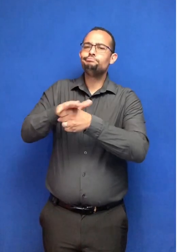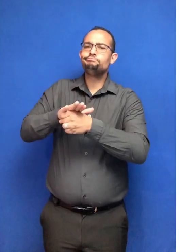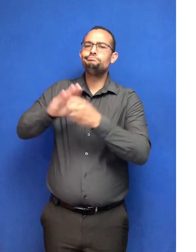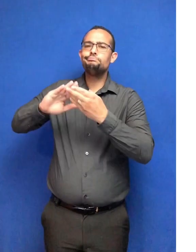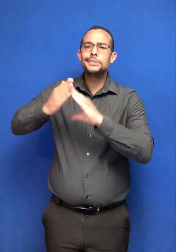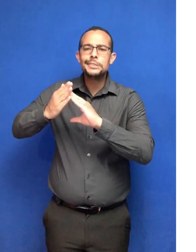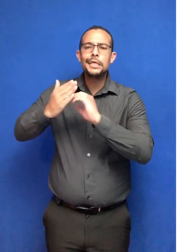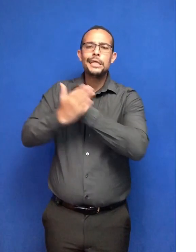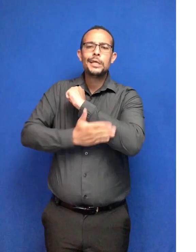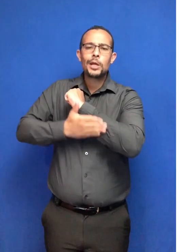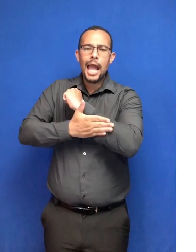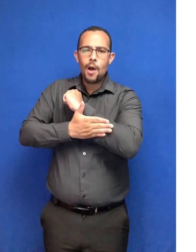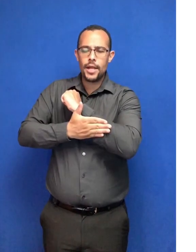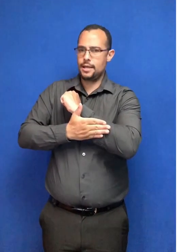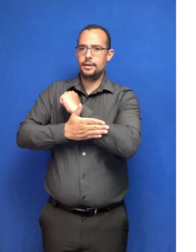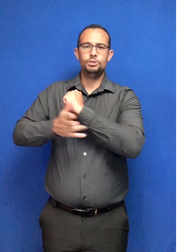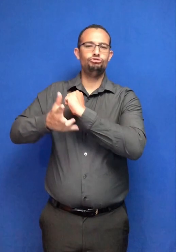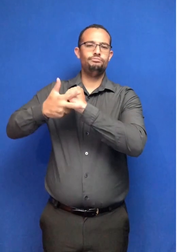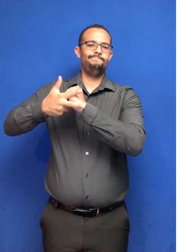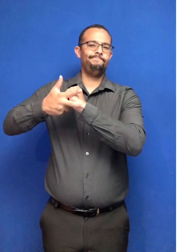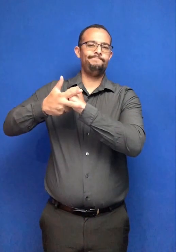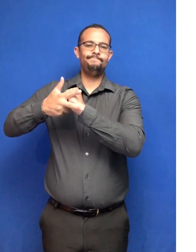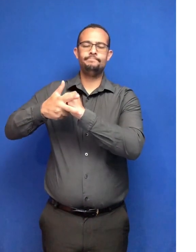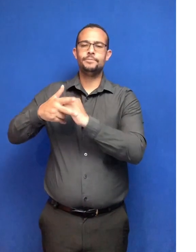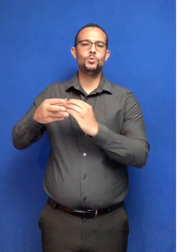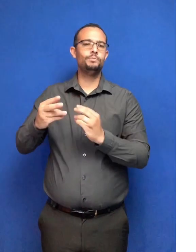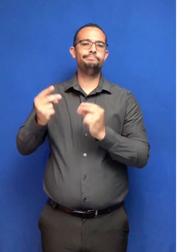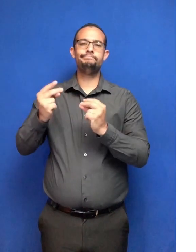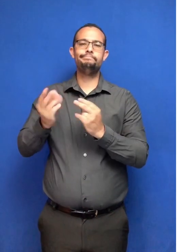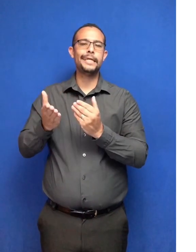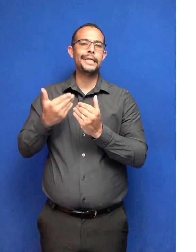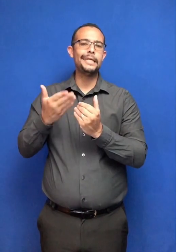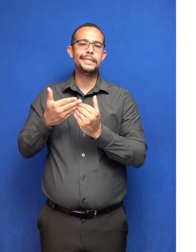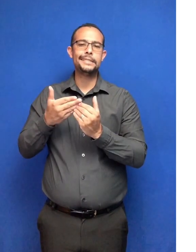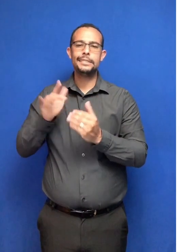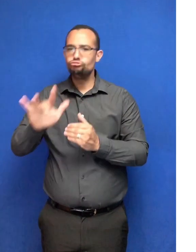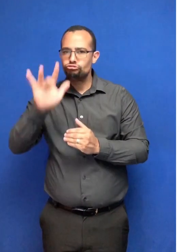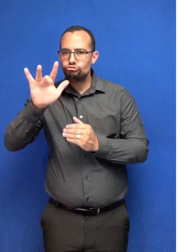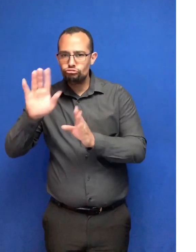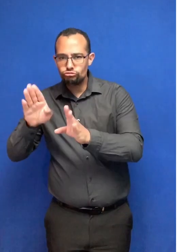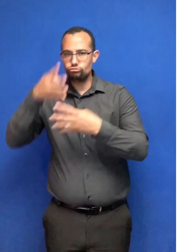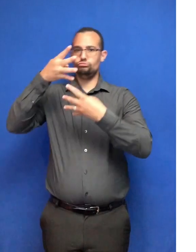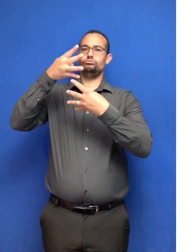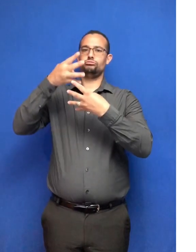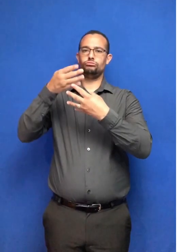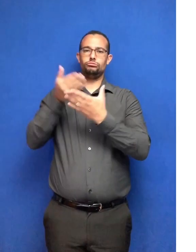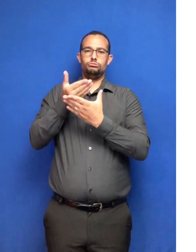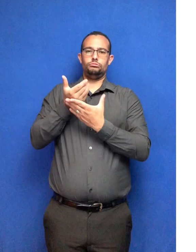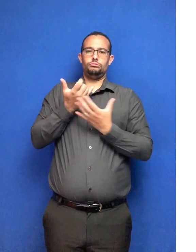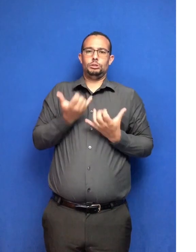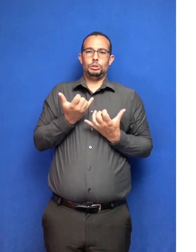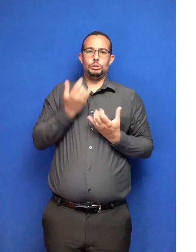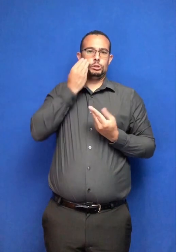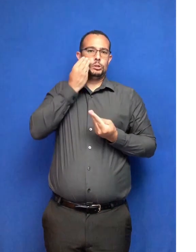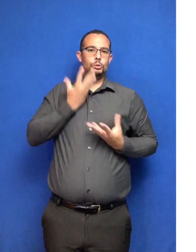website so you can easily pull it up and get current information for storm updates and emergency